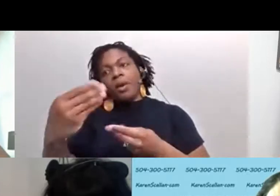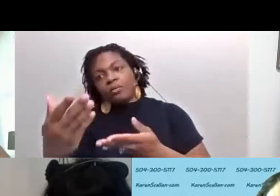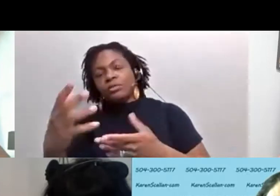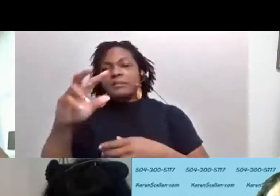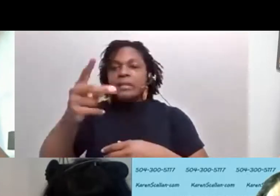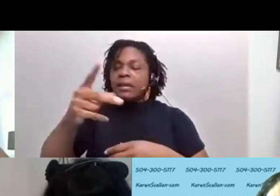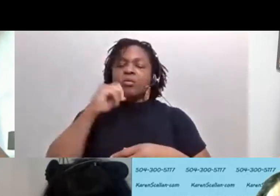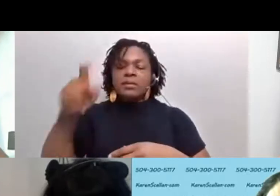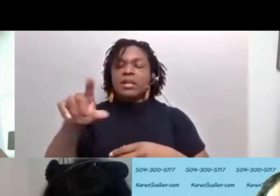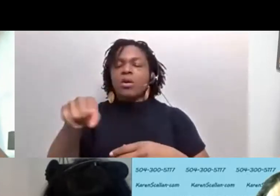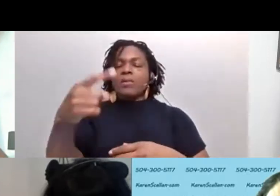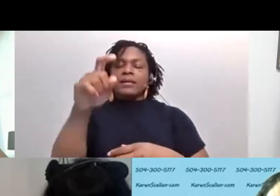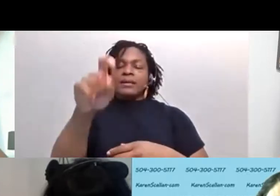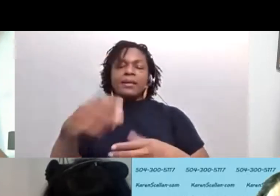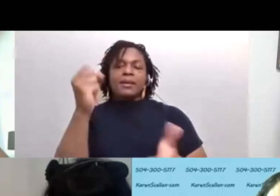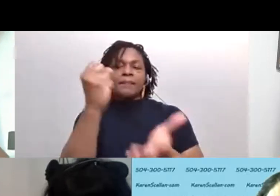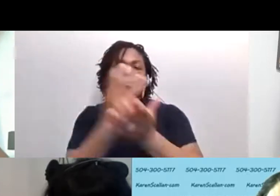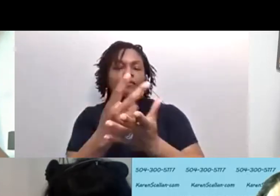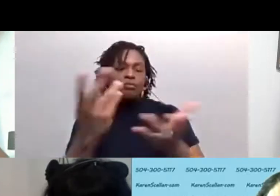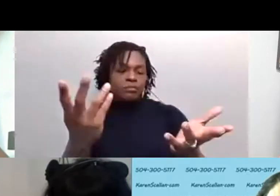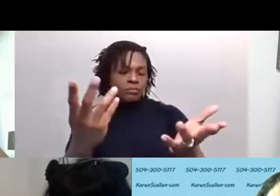need approval.